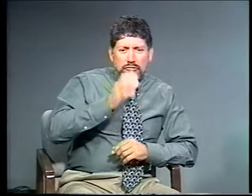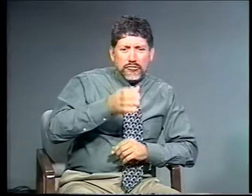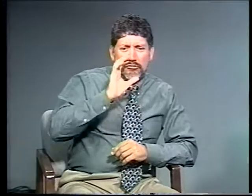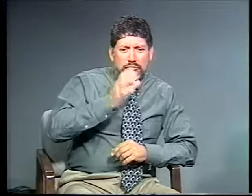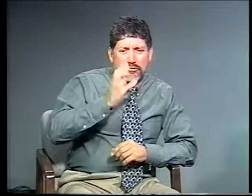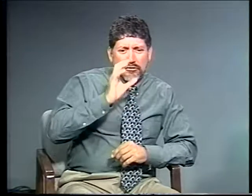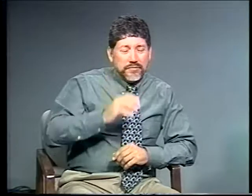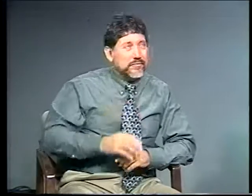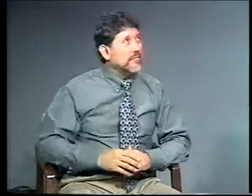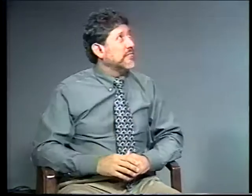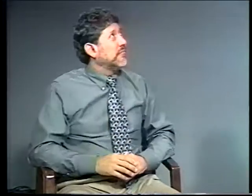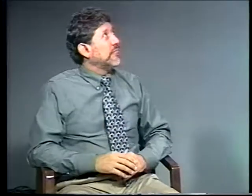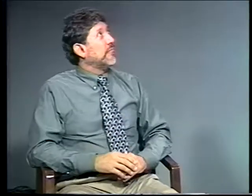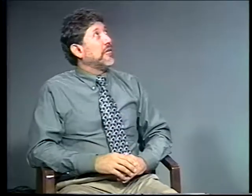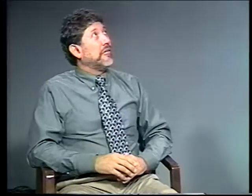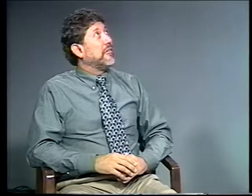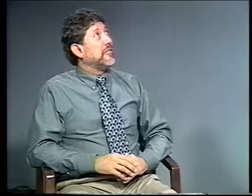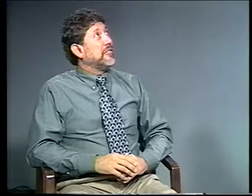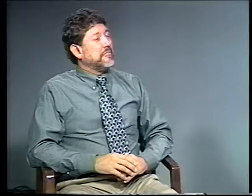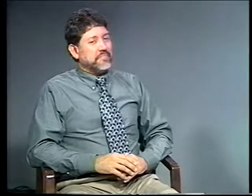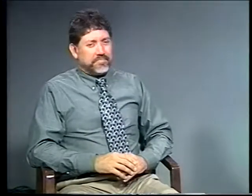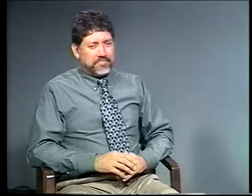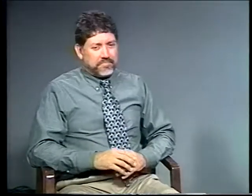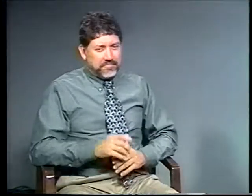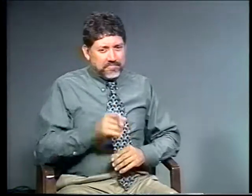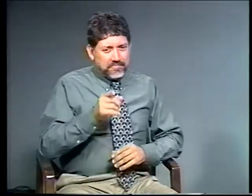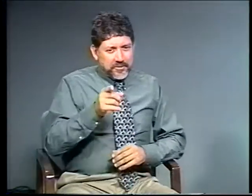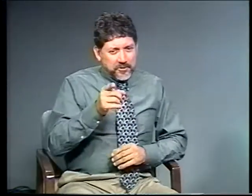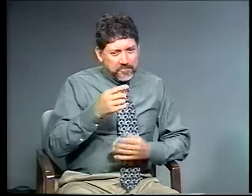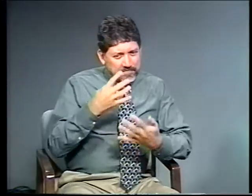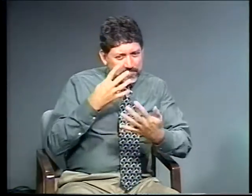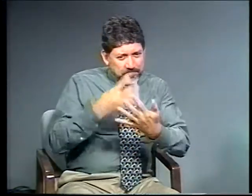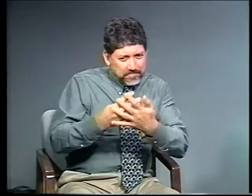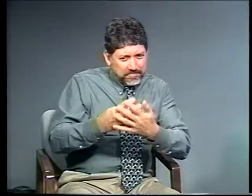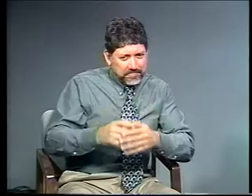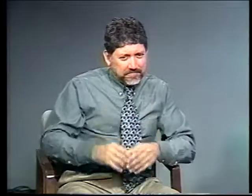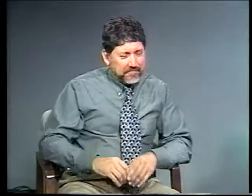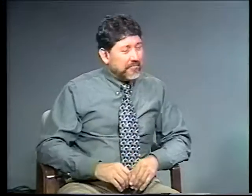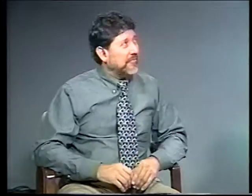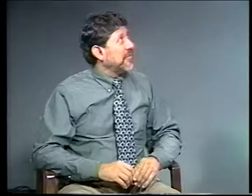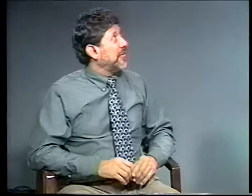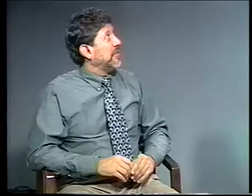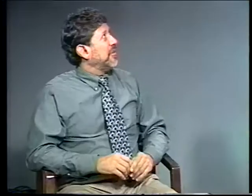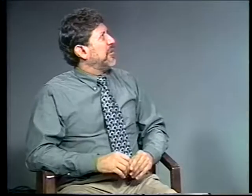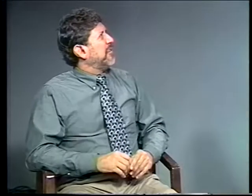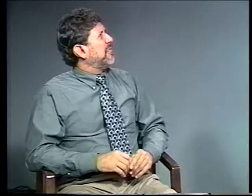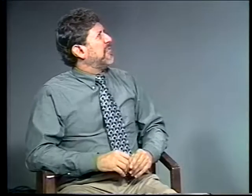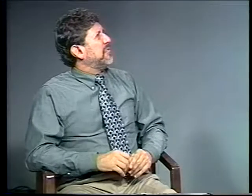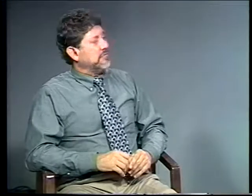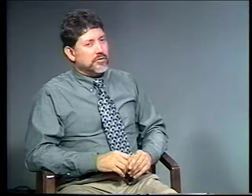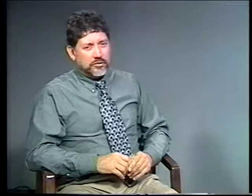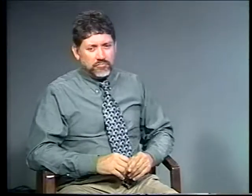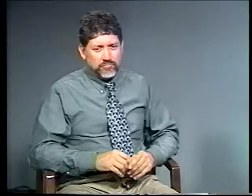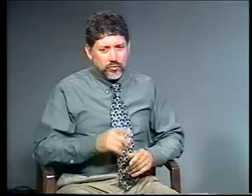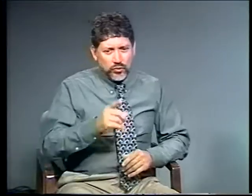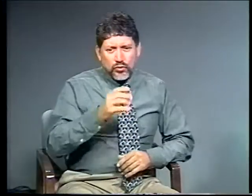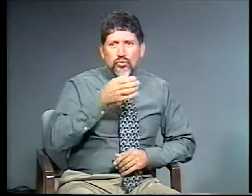you drinking?" And he didn't understand that, and he tried using another sign, and they told him he was going to go to jail. He still didn't